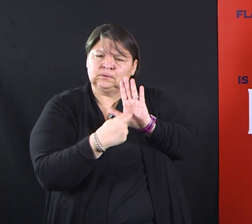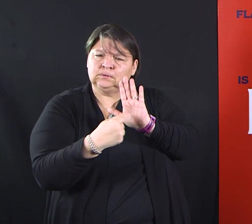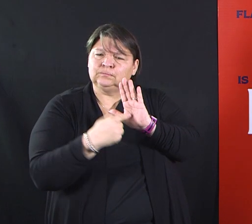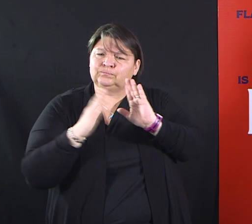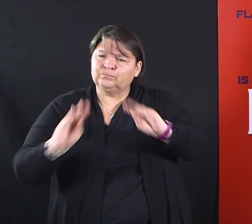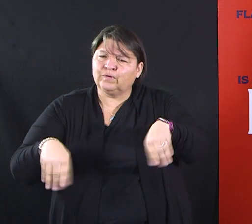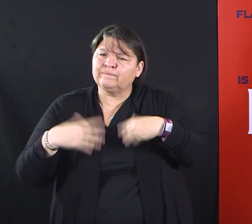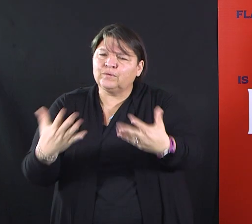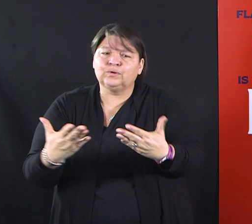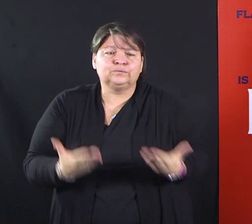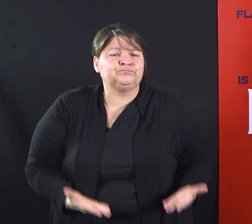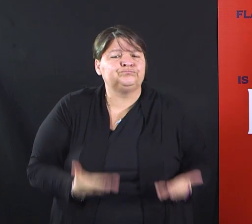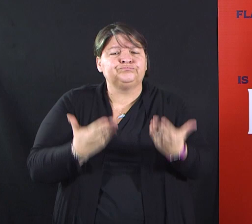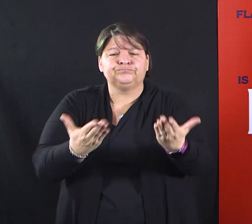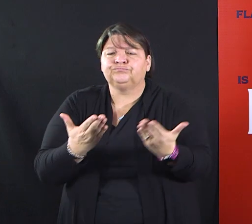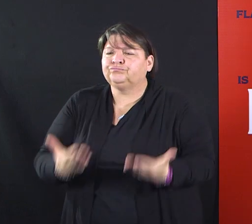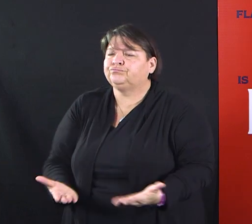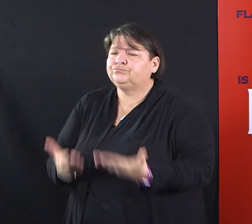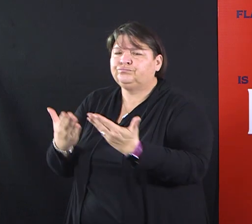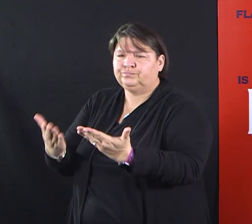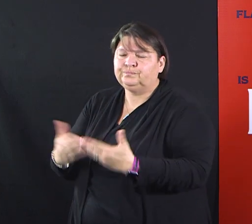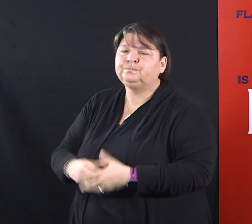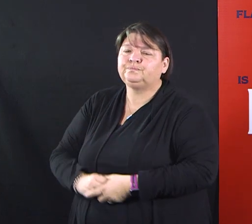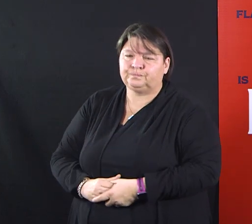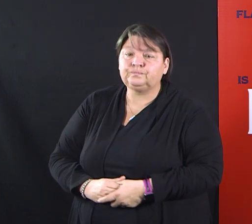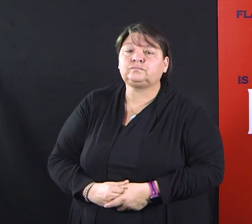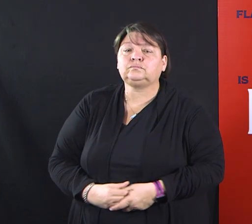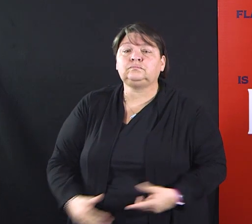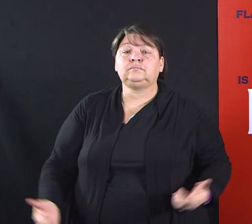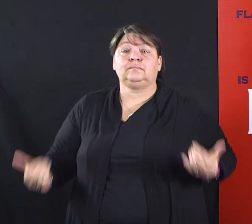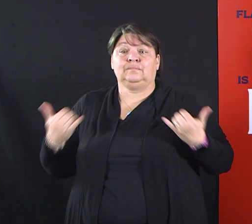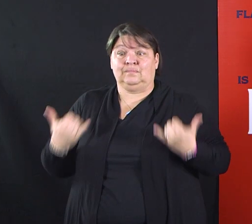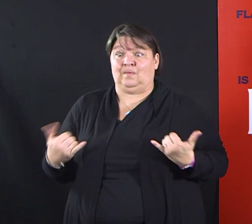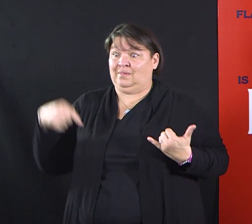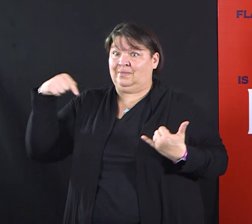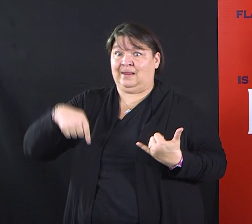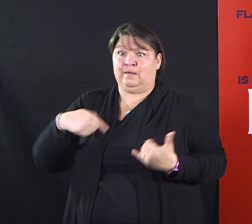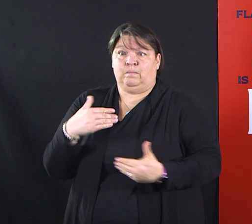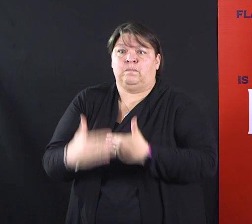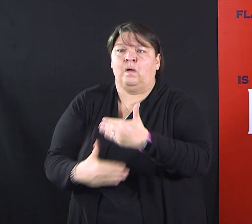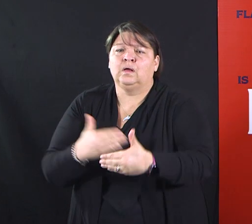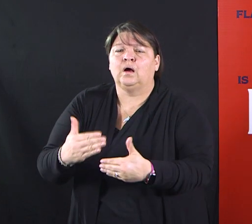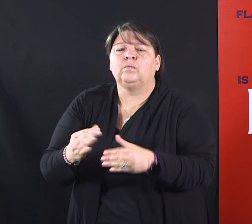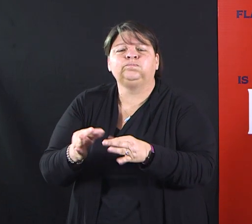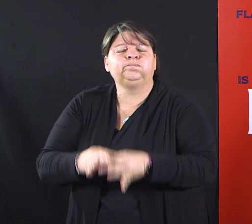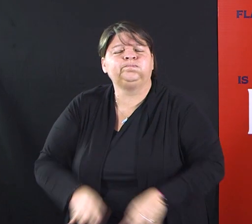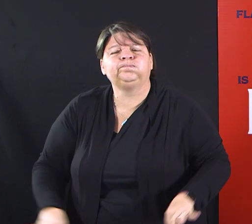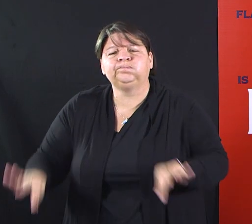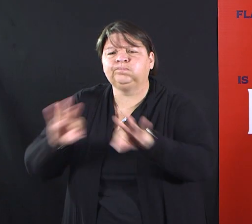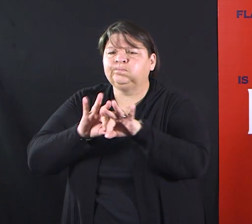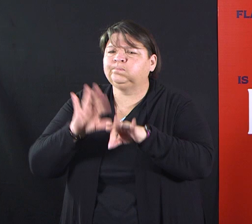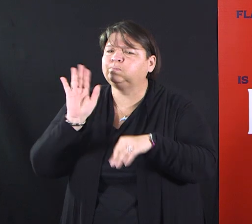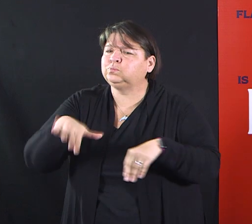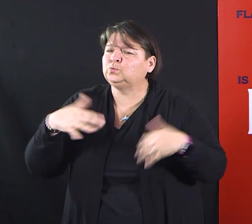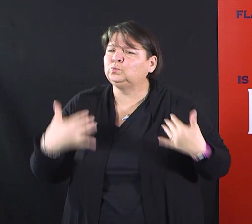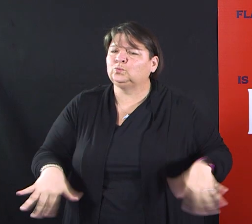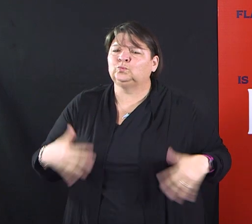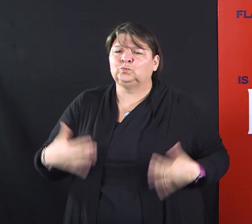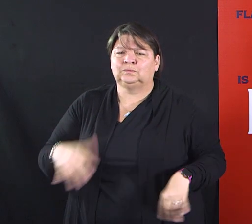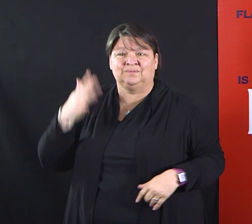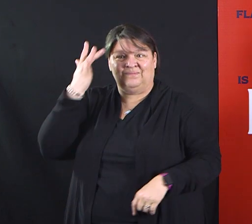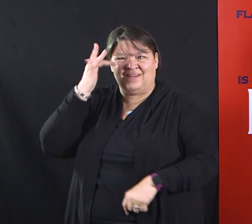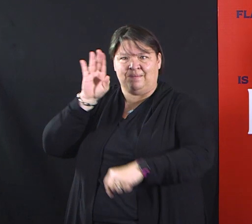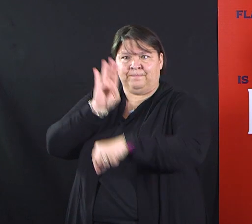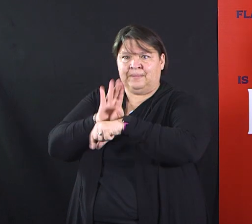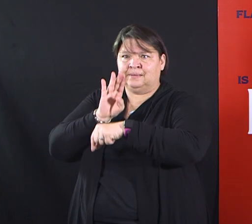ahead. This is going to be a really important effort to ensure that we can stabilize our businesses in the short term and provide an efficient and